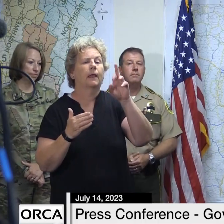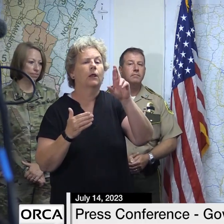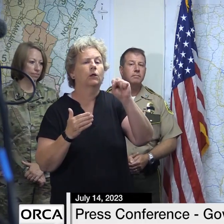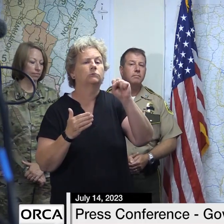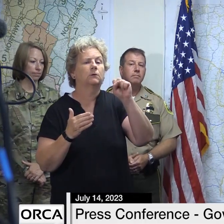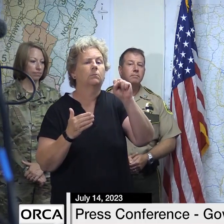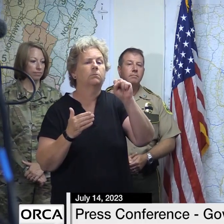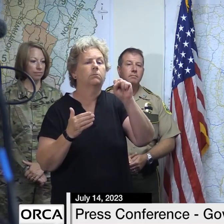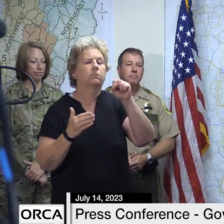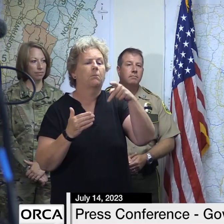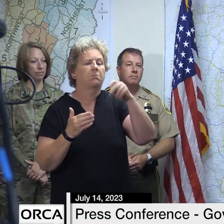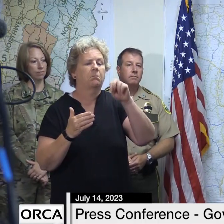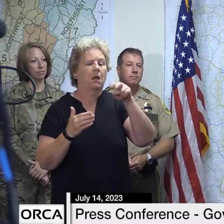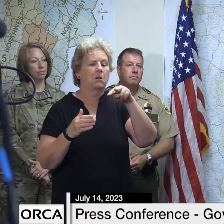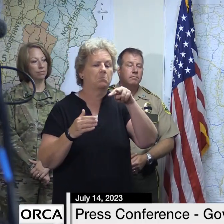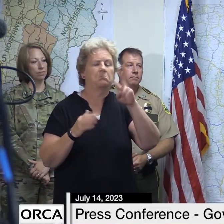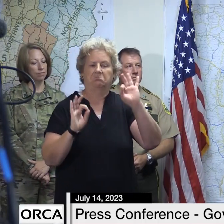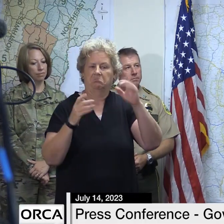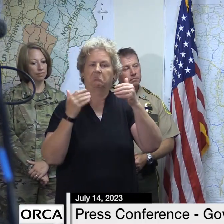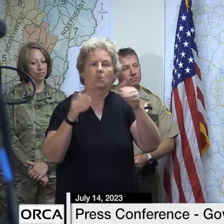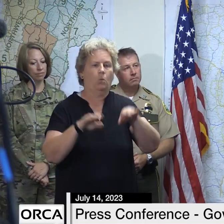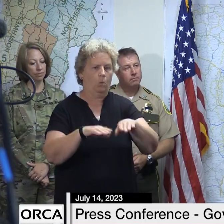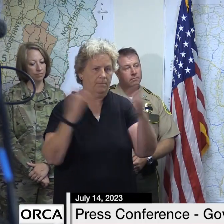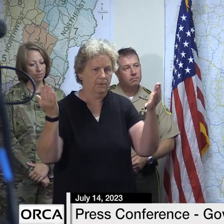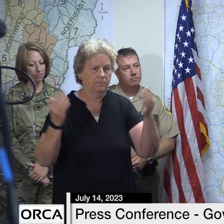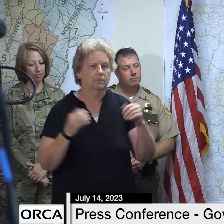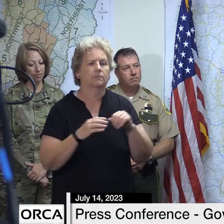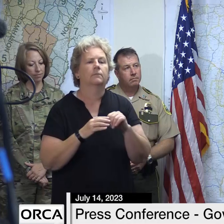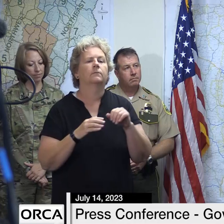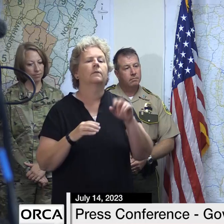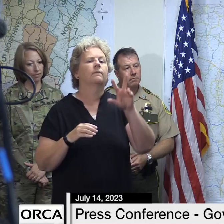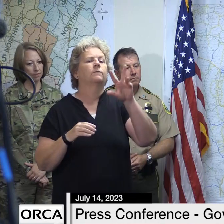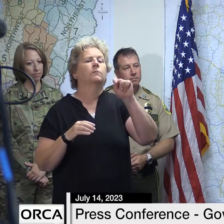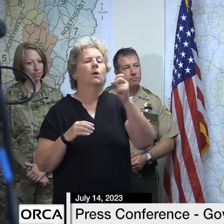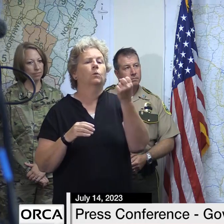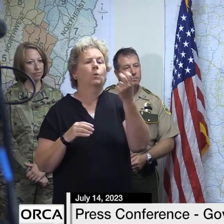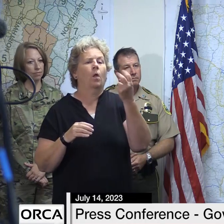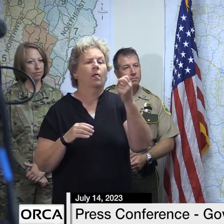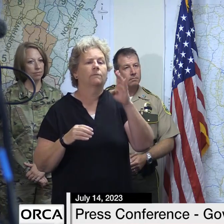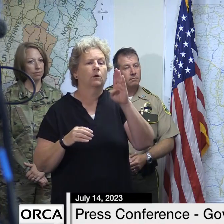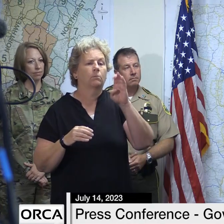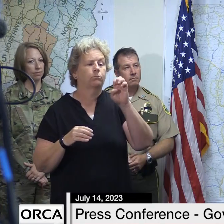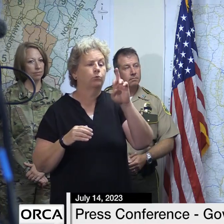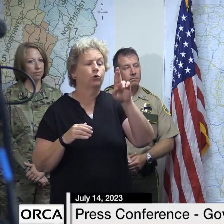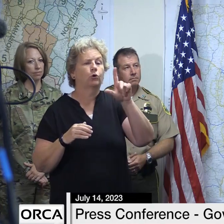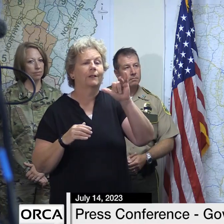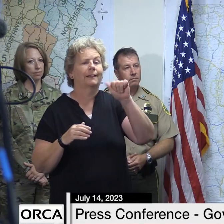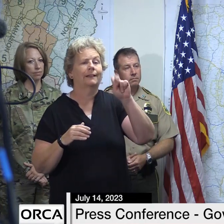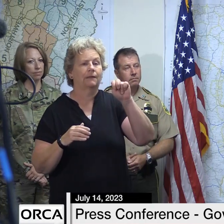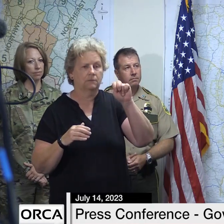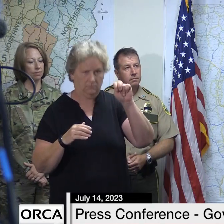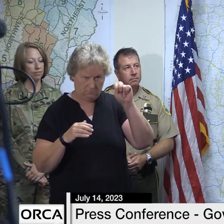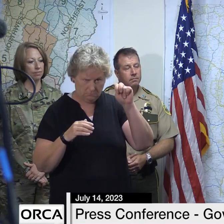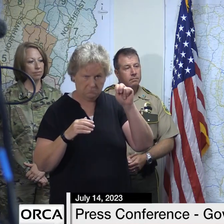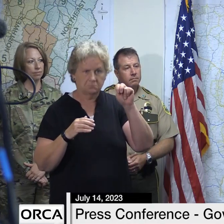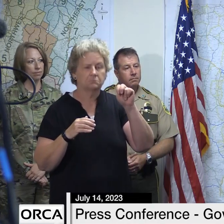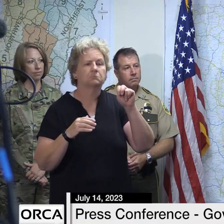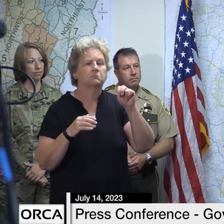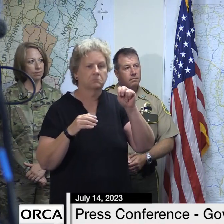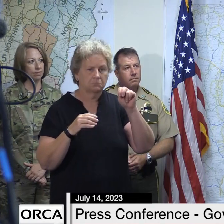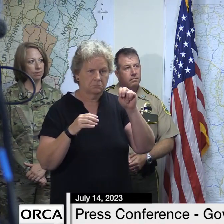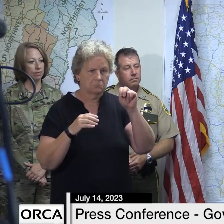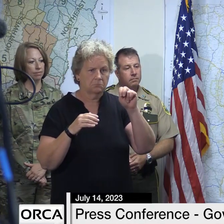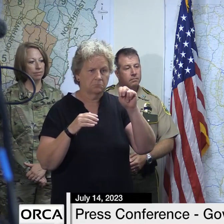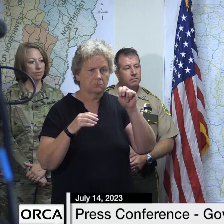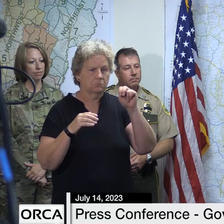open. Vermont 12 in Berlin near Rowell Hill Road also is no longer being